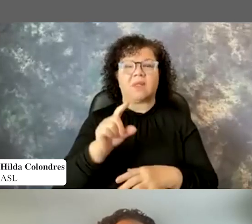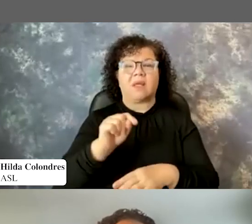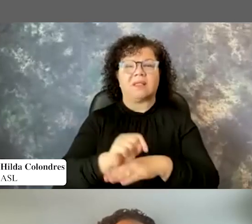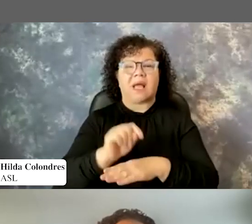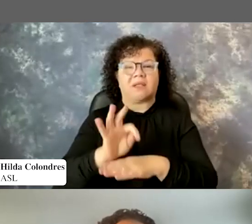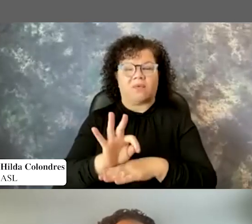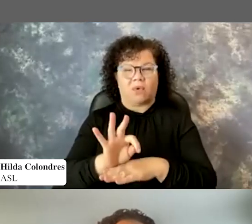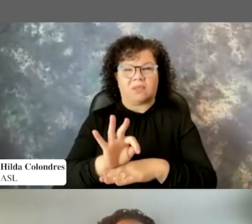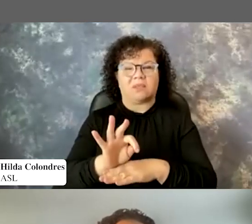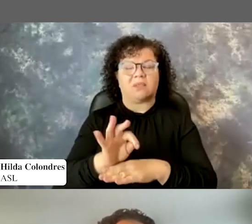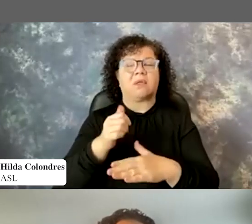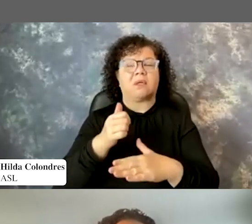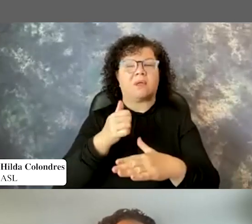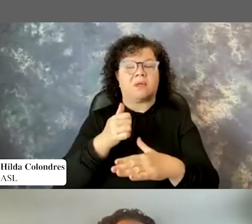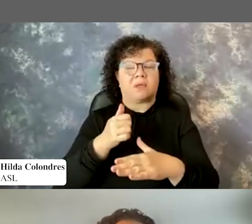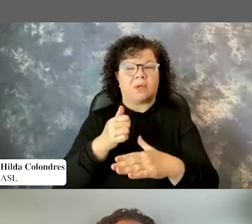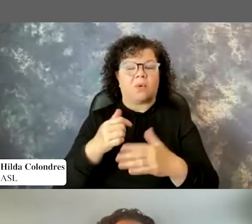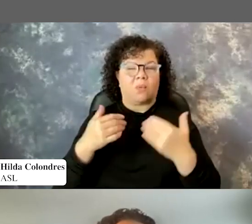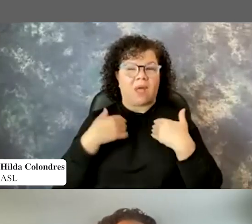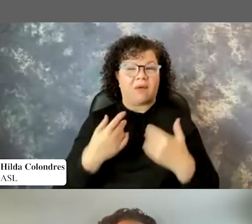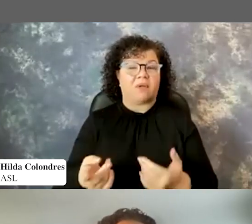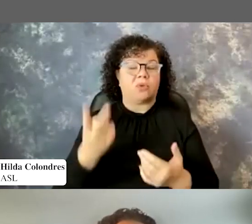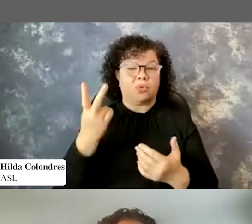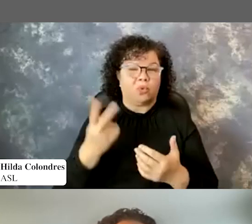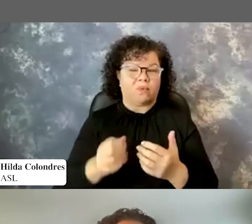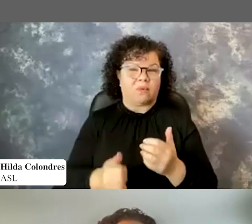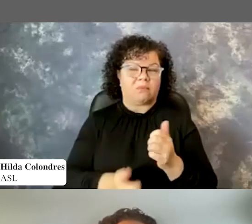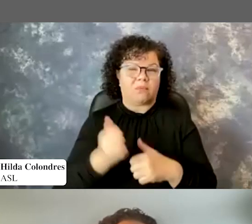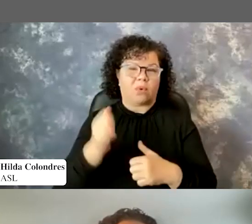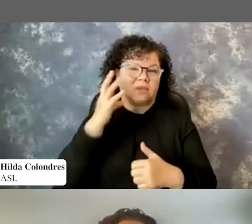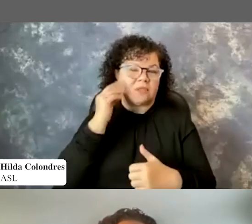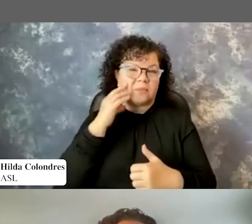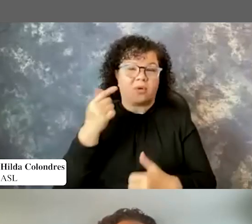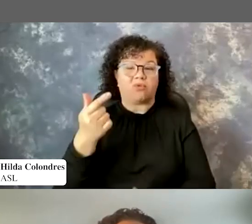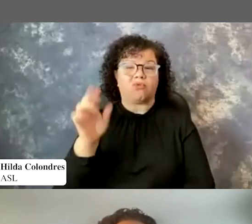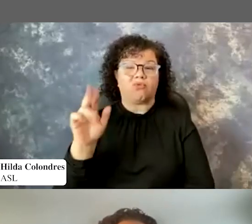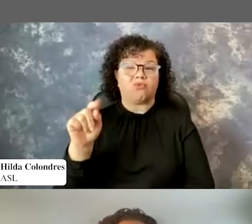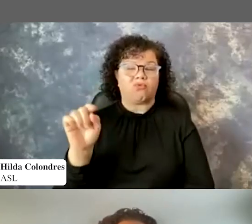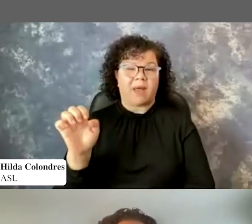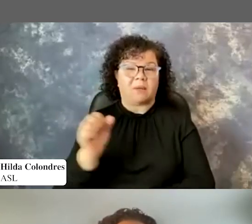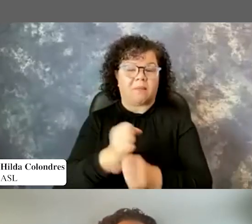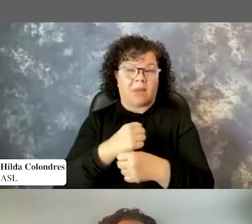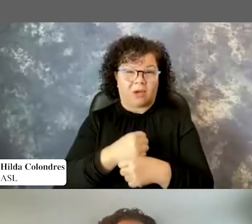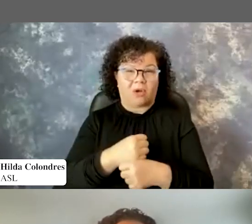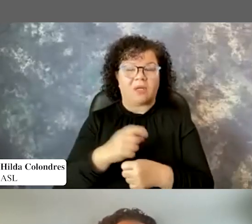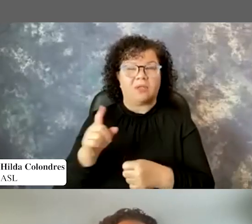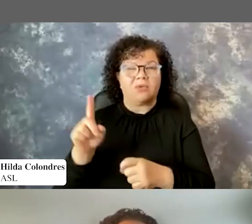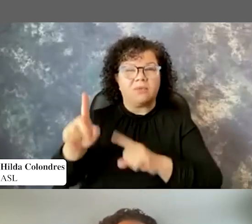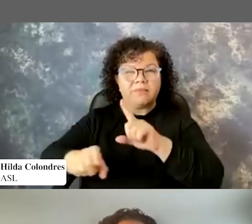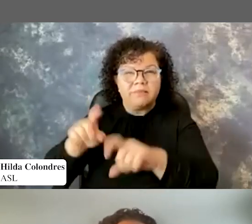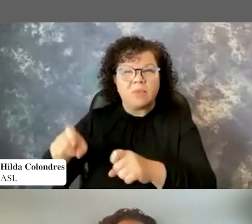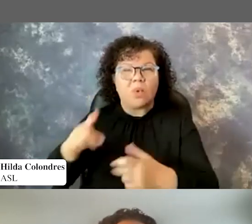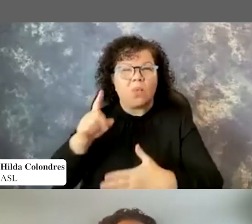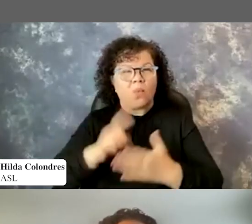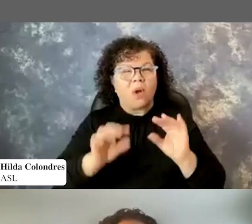the guidance of 2 of our most experienced grant makers to explore what it is that organizations